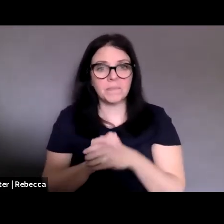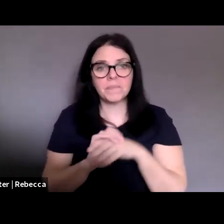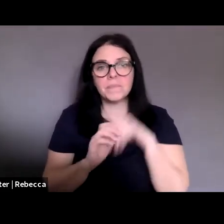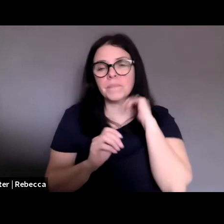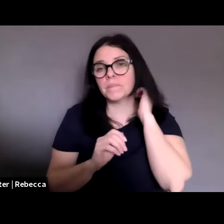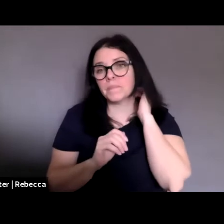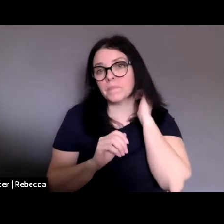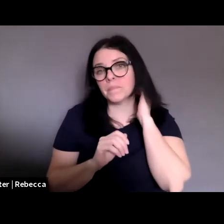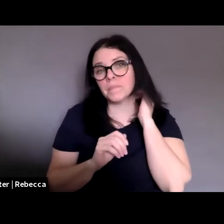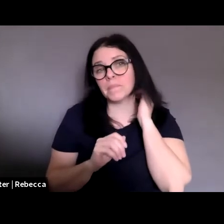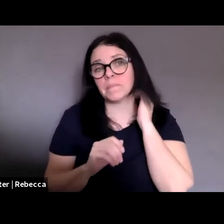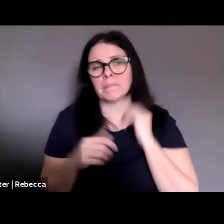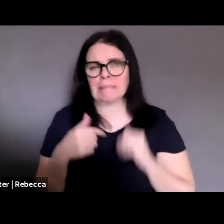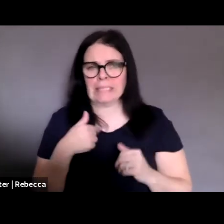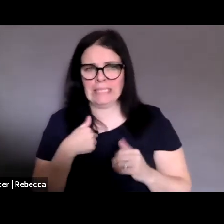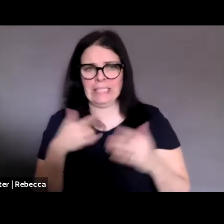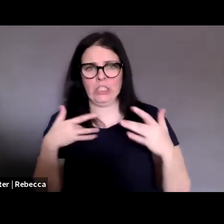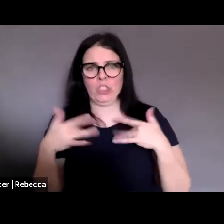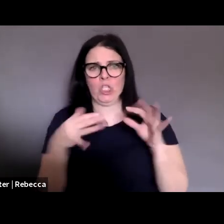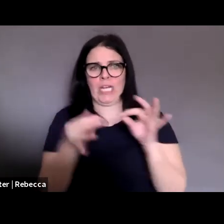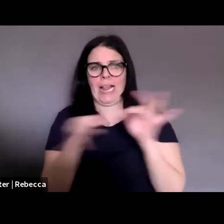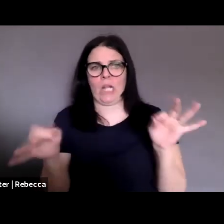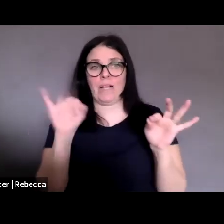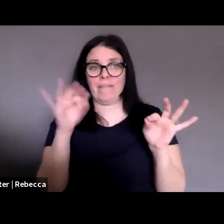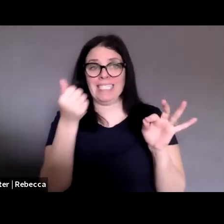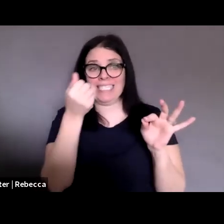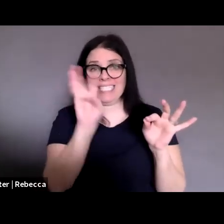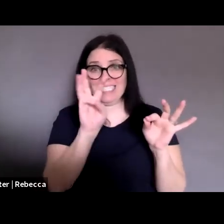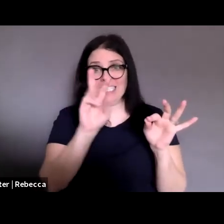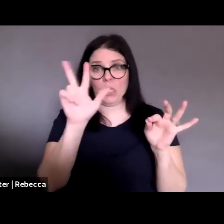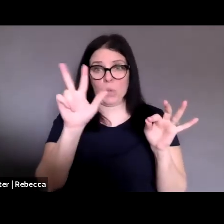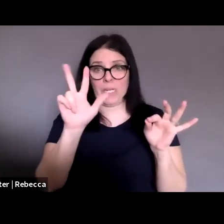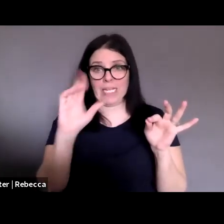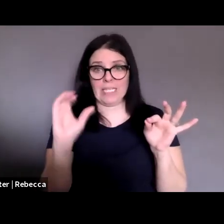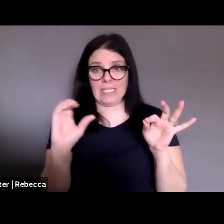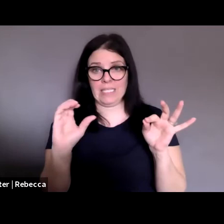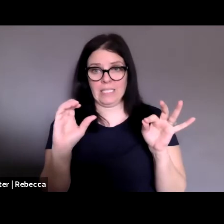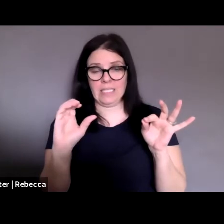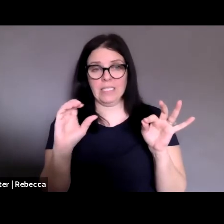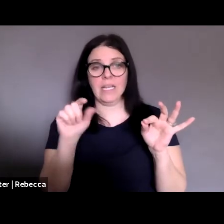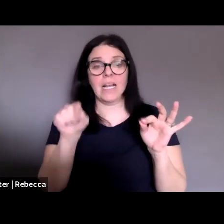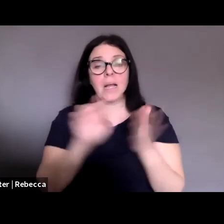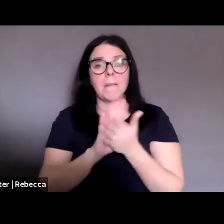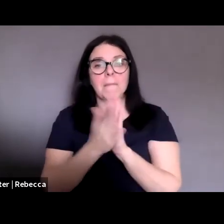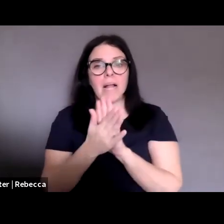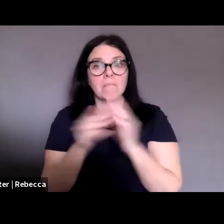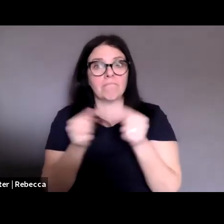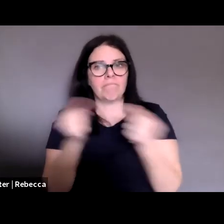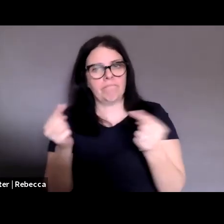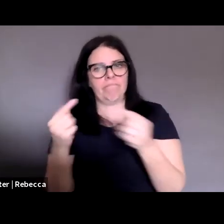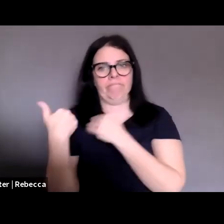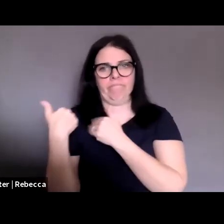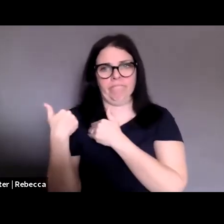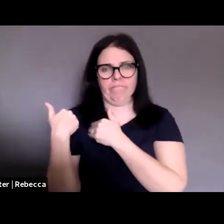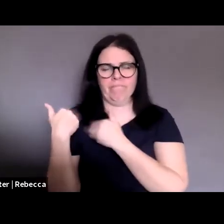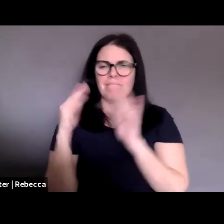about 16.3c because it creates a reverse onus. Surely every